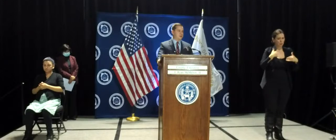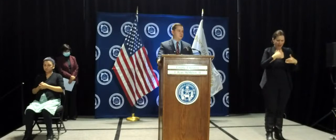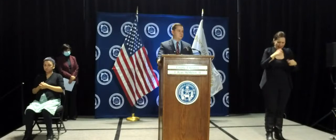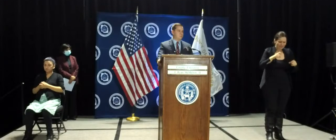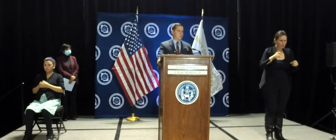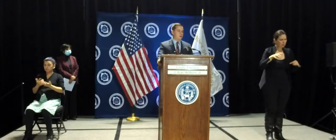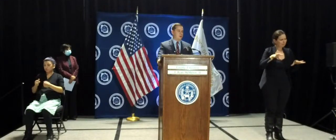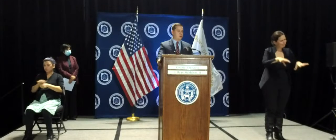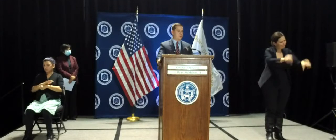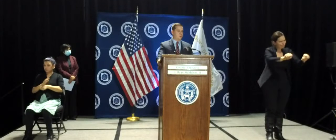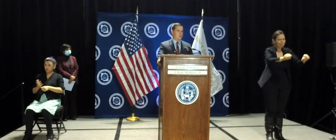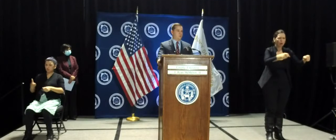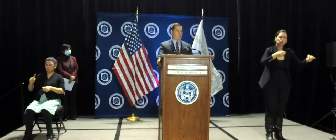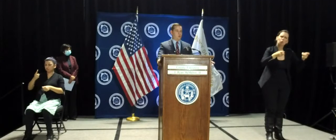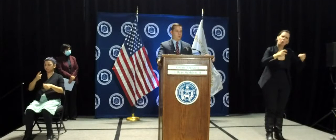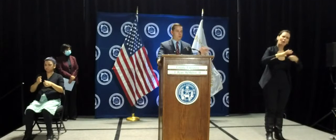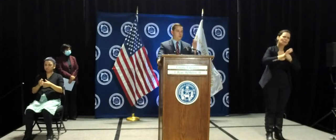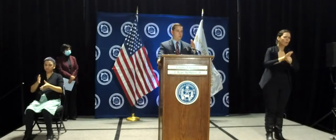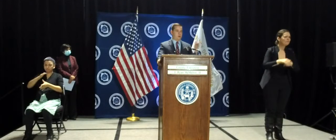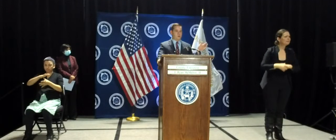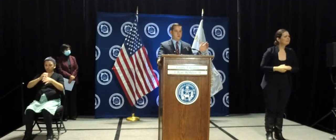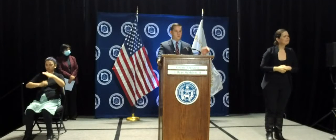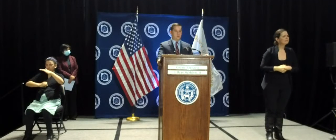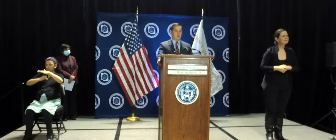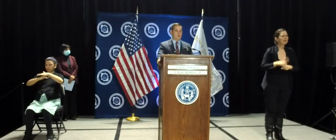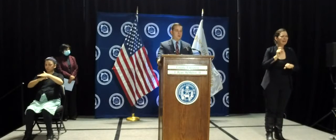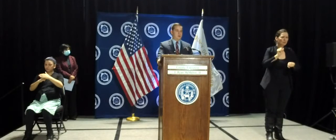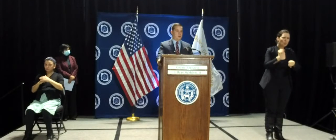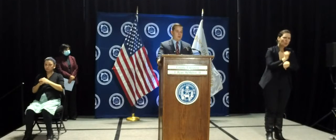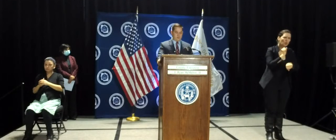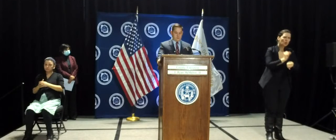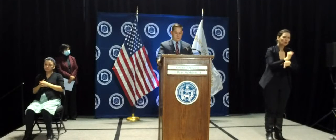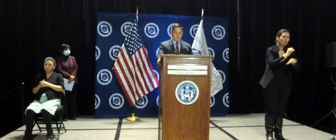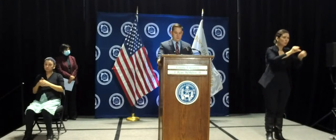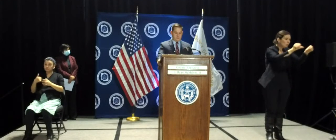next phase, and we have to work with regional partners as well,